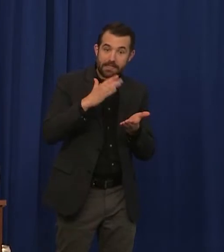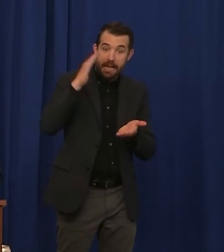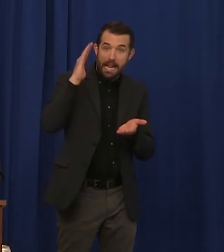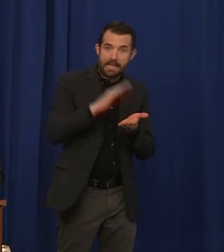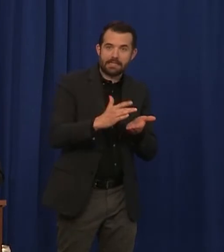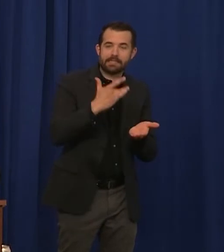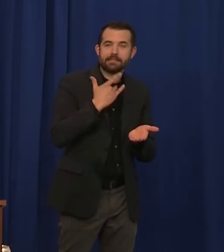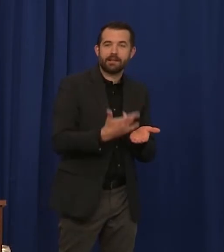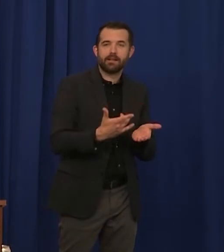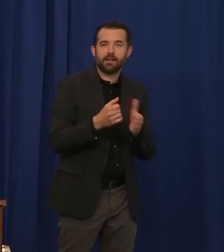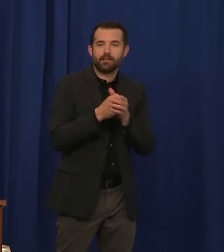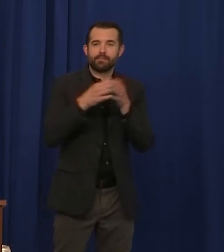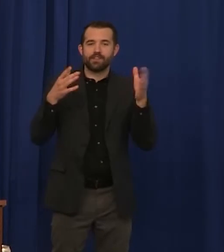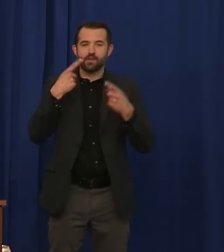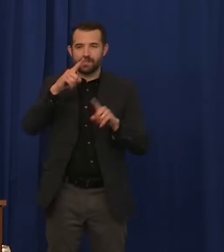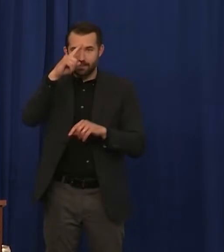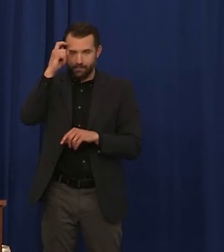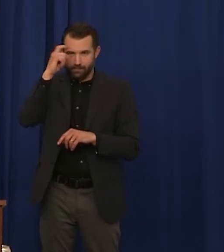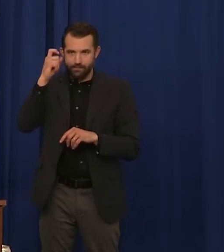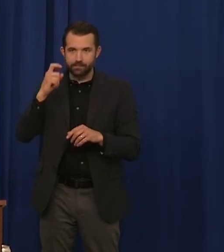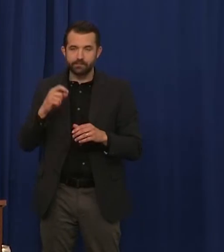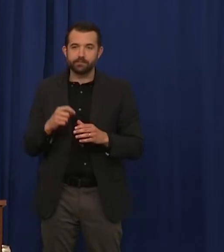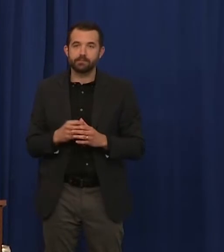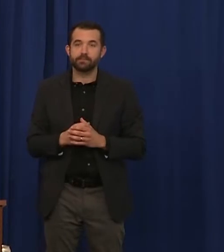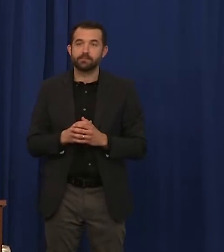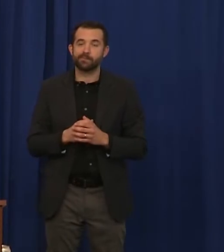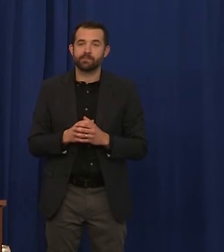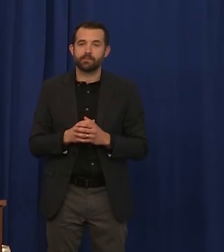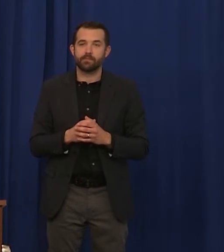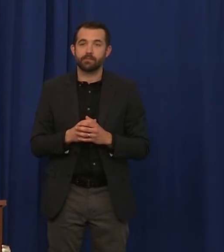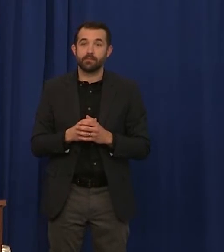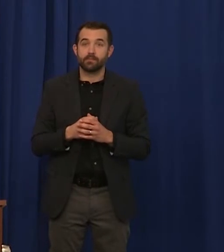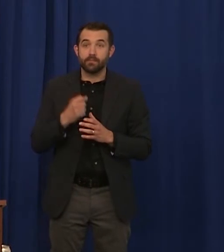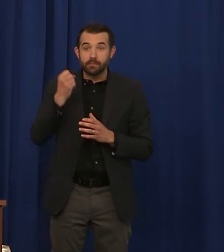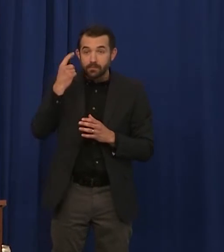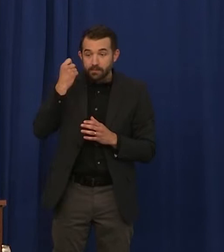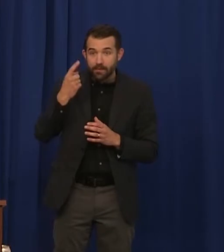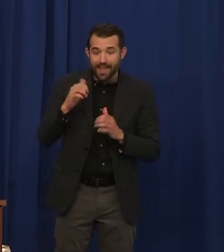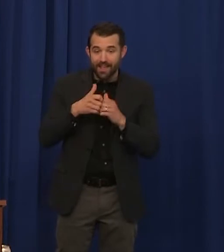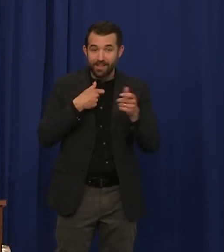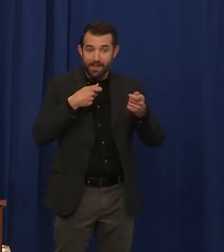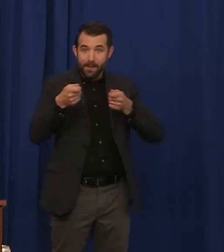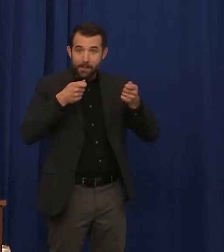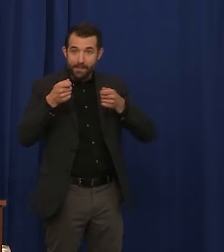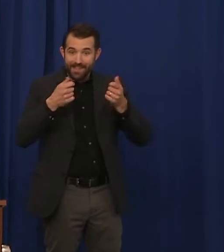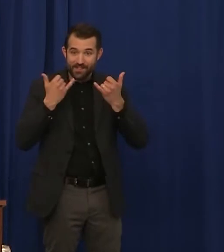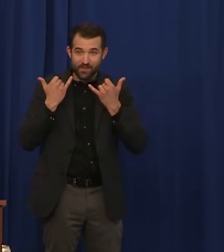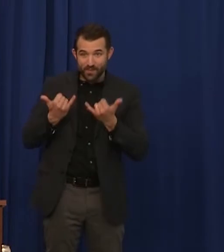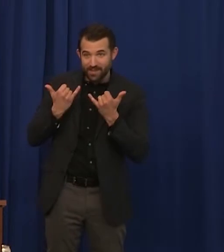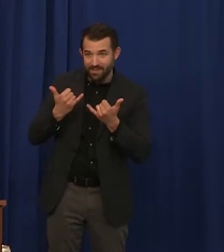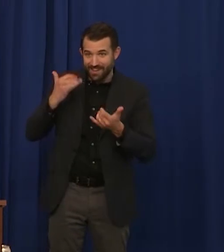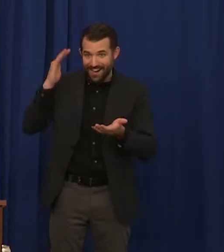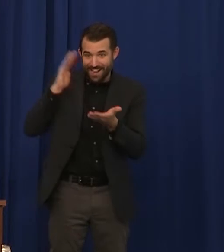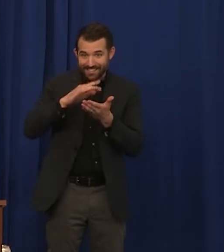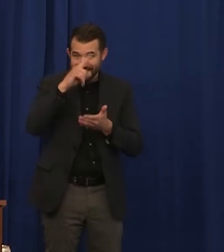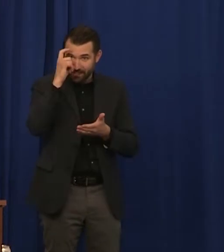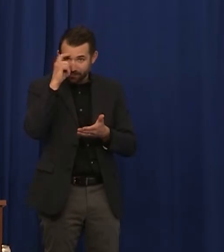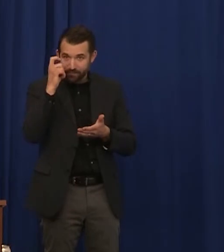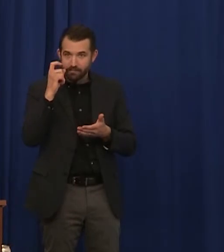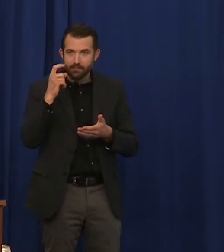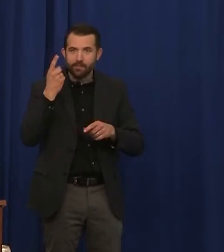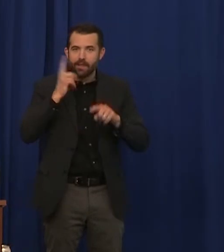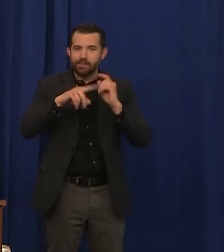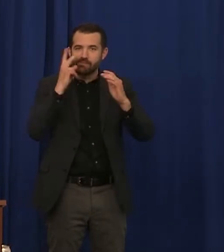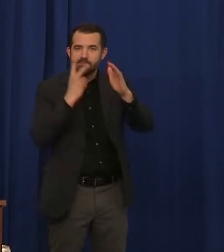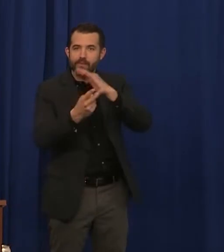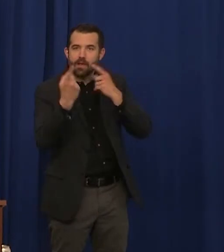exclude the possibility of a spike in the winter. And so for that, Joe, your second question, or your related question, is around testing.